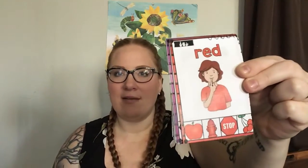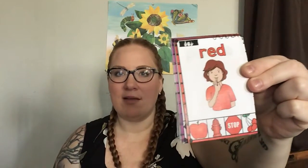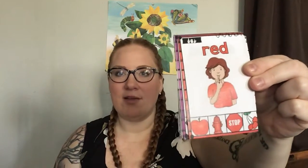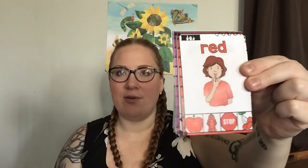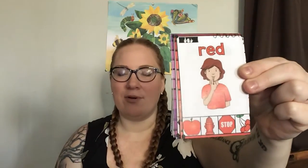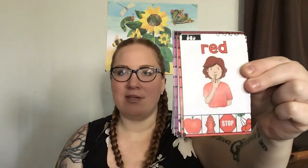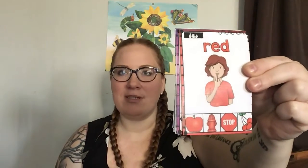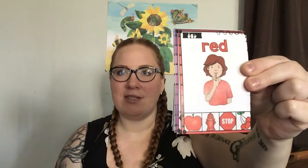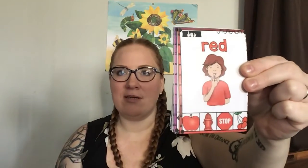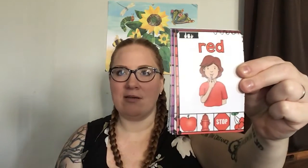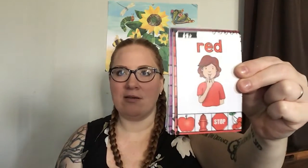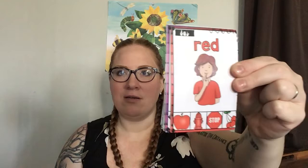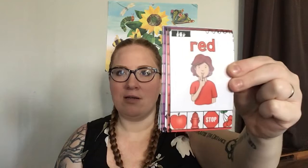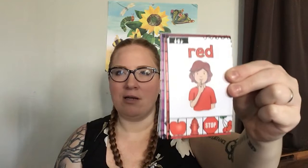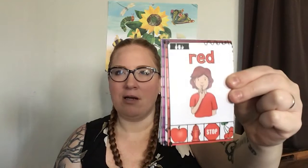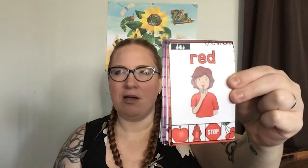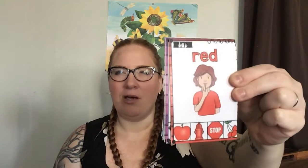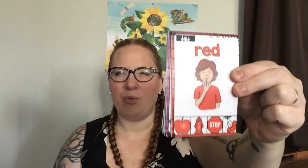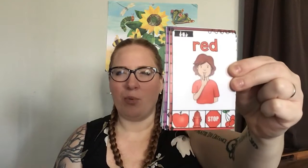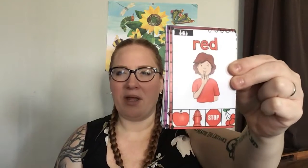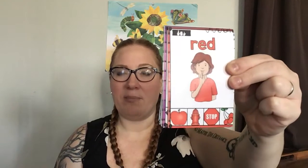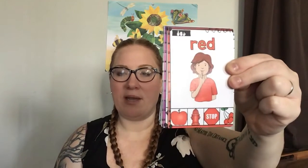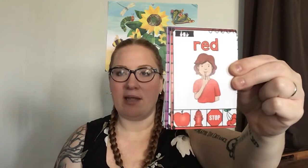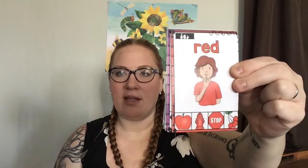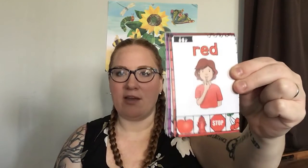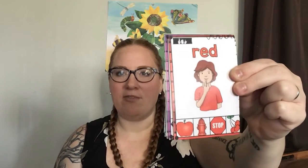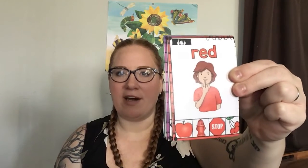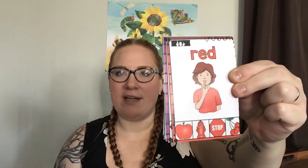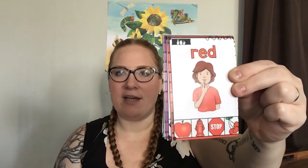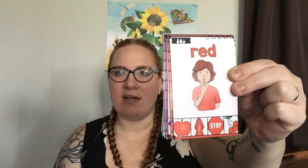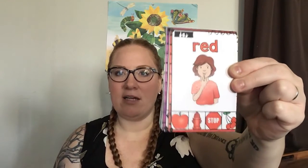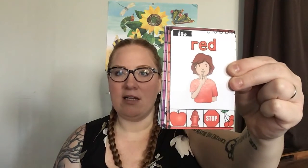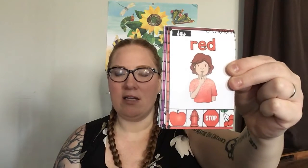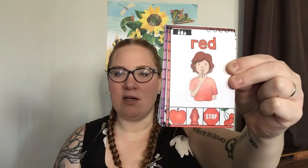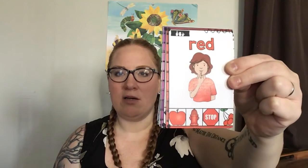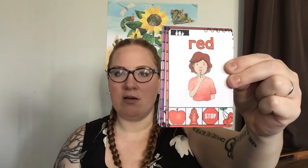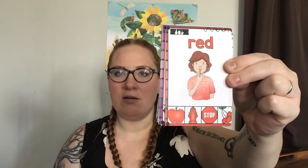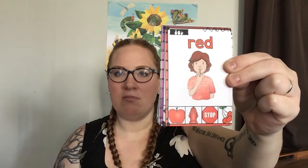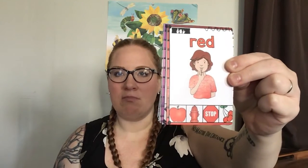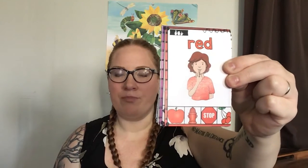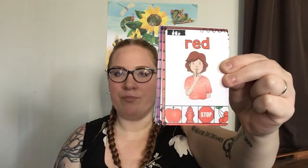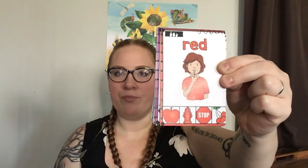in yours? We'll wait a minute, let you find it.